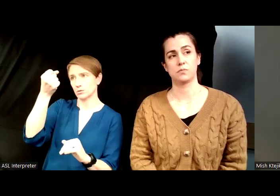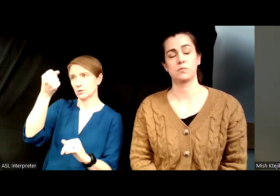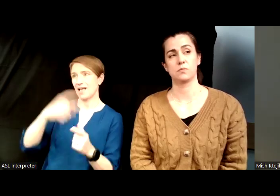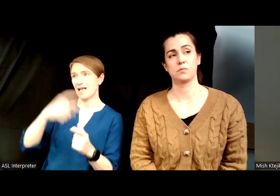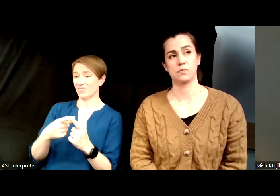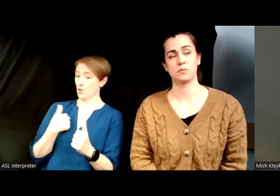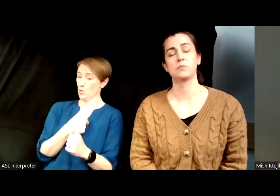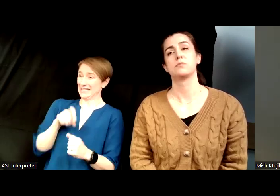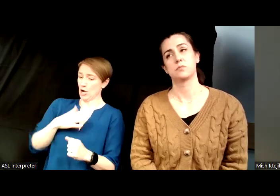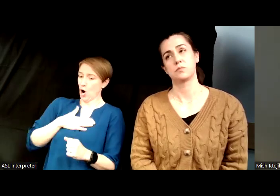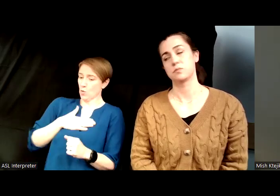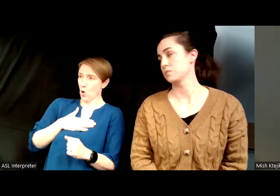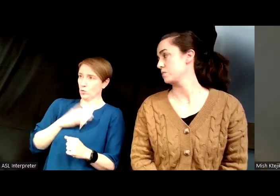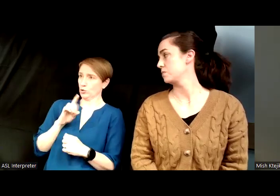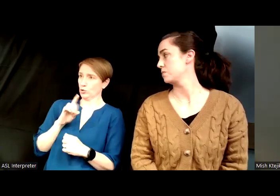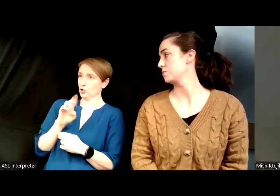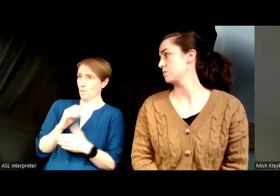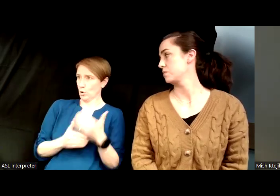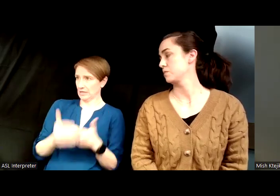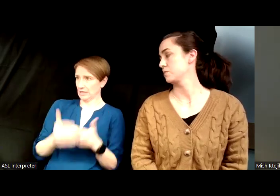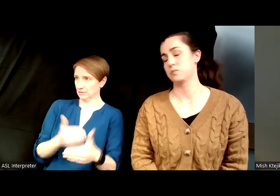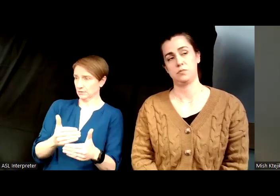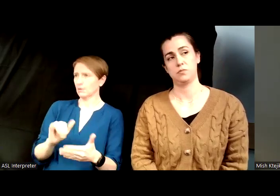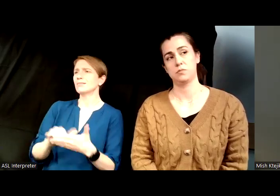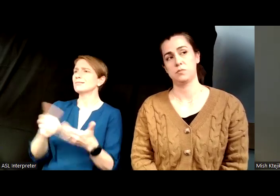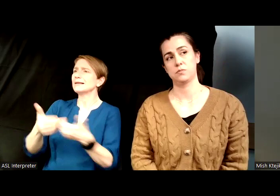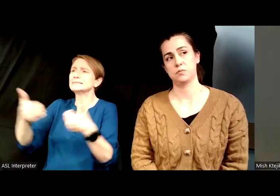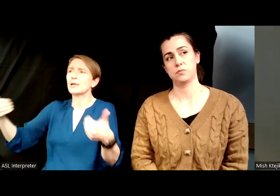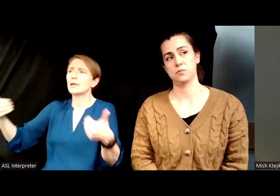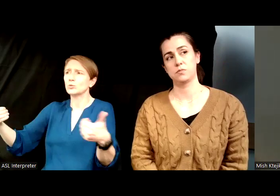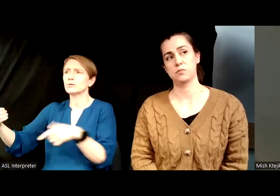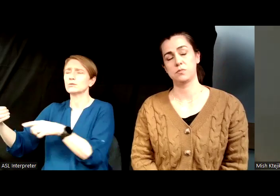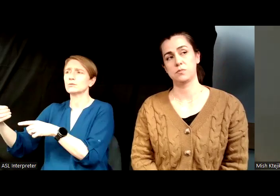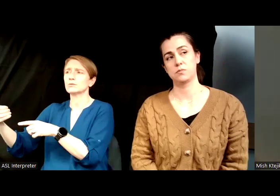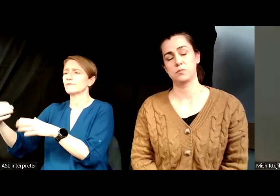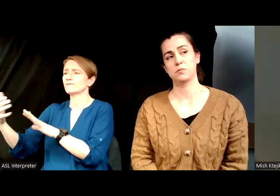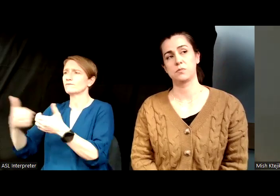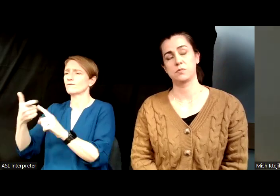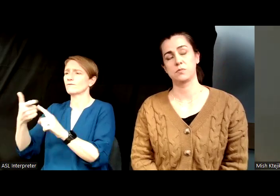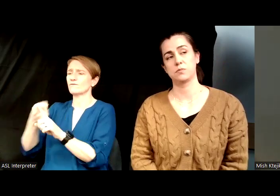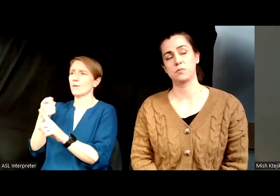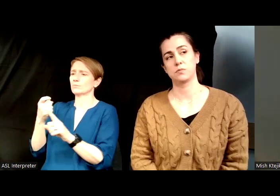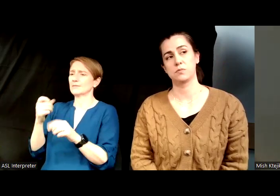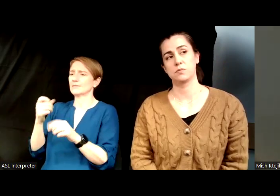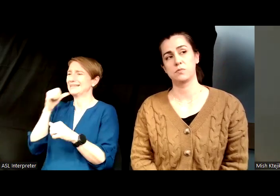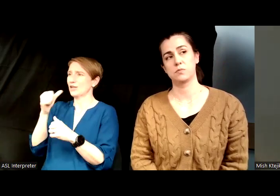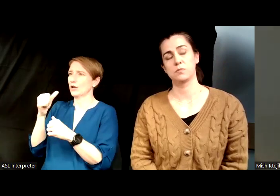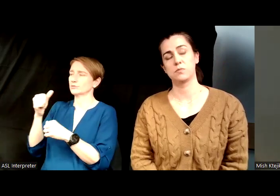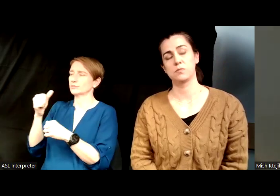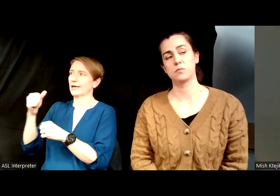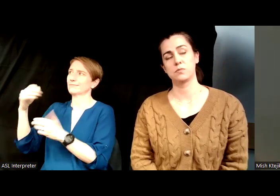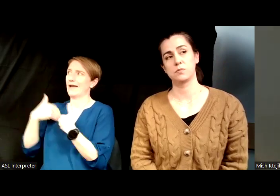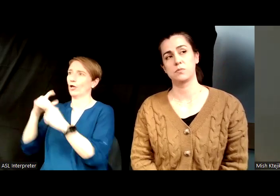own due process. But that is separate from just not holding RID because, like you